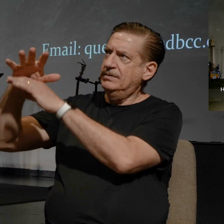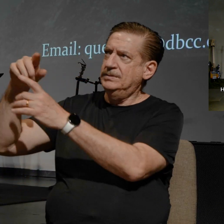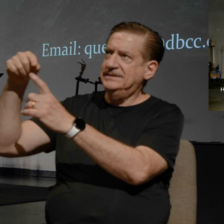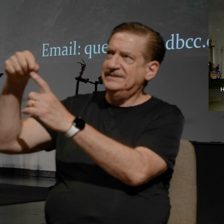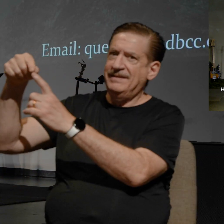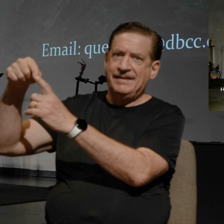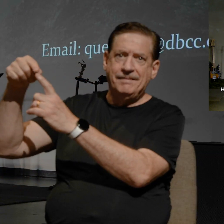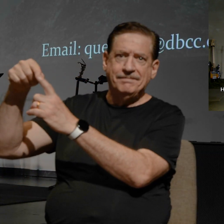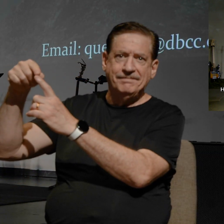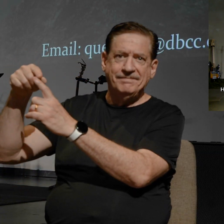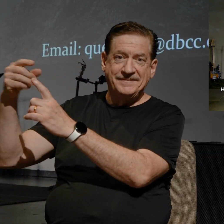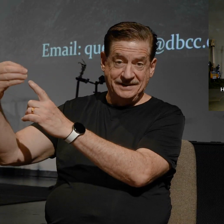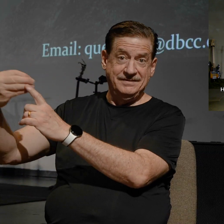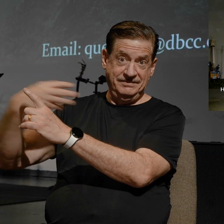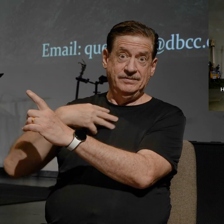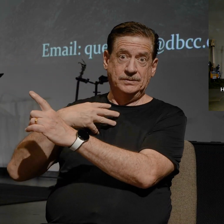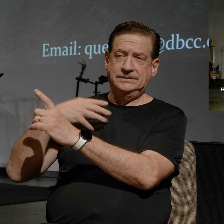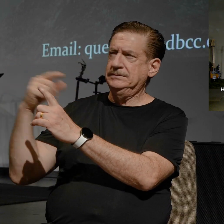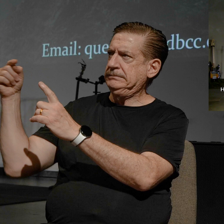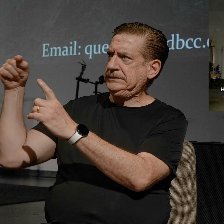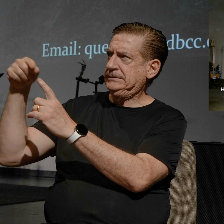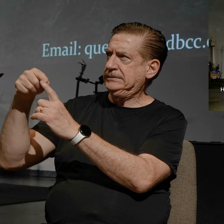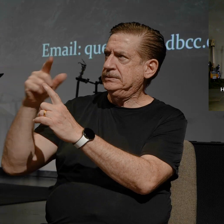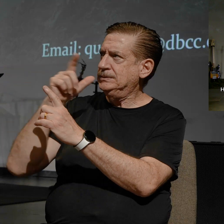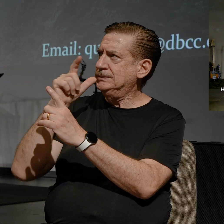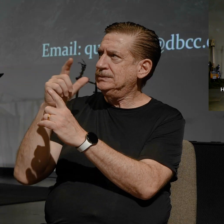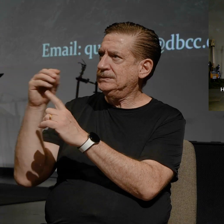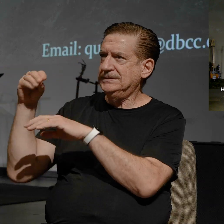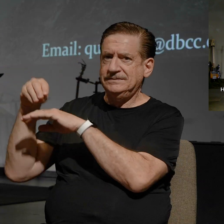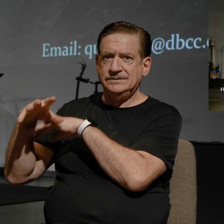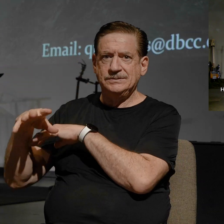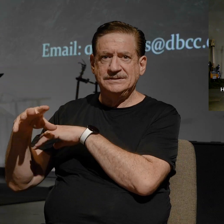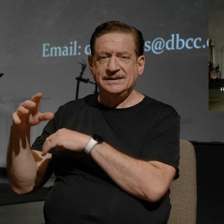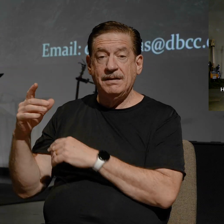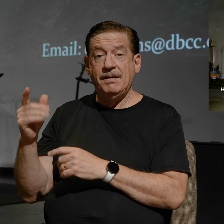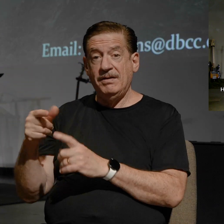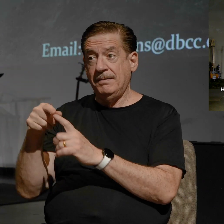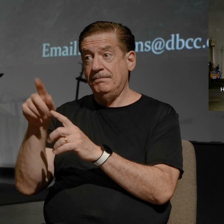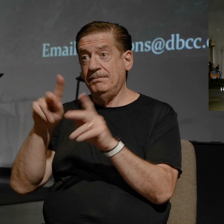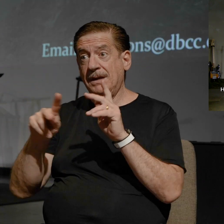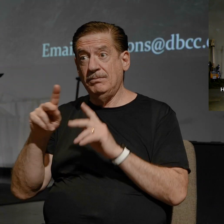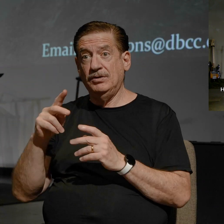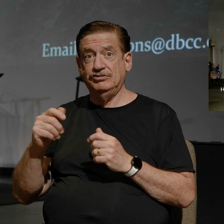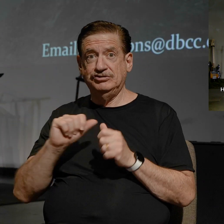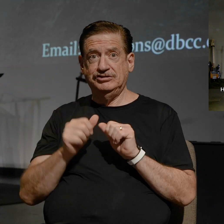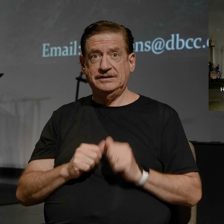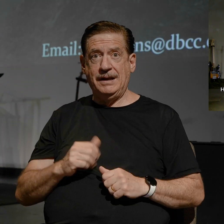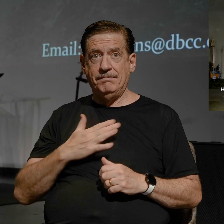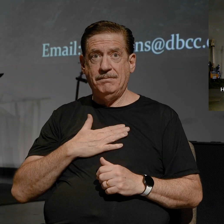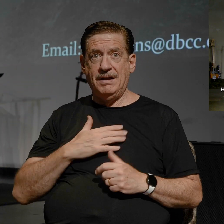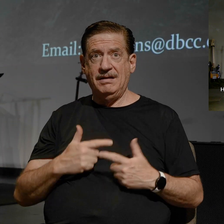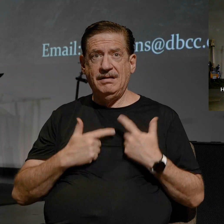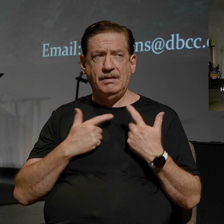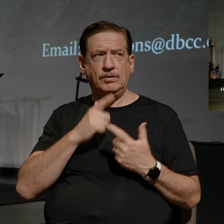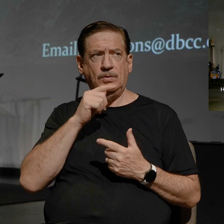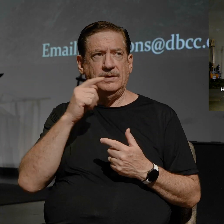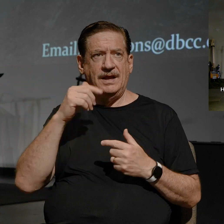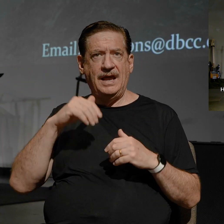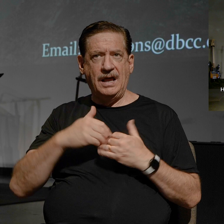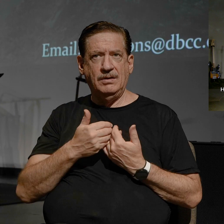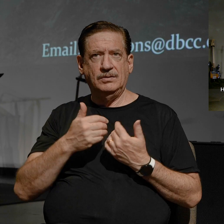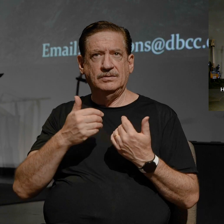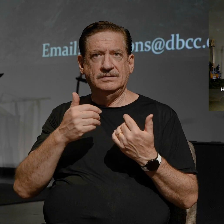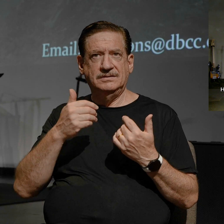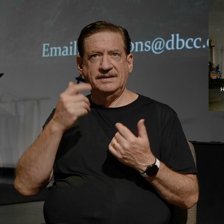them? I think of the people in my life who have helped shape my understanding of what it means to follow Jesus. And I think about, I wonder who shared with